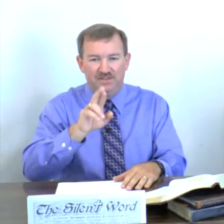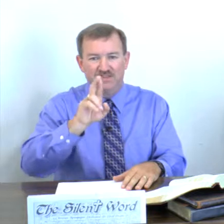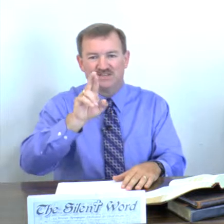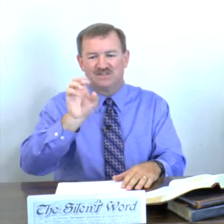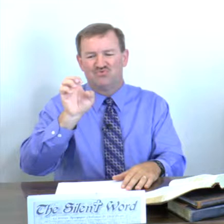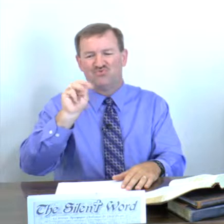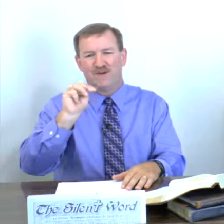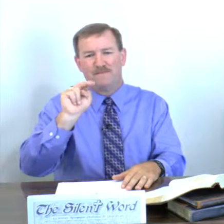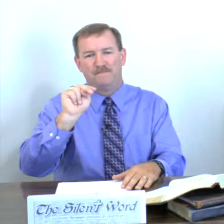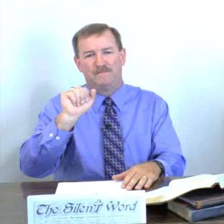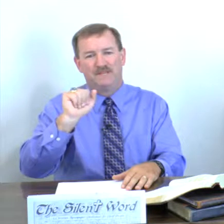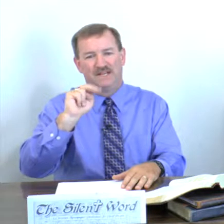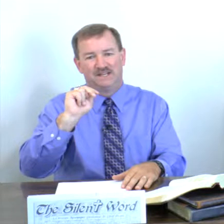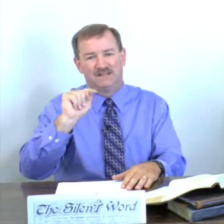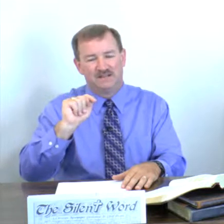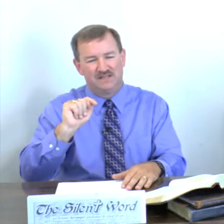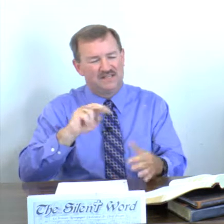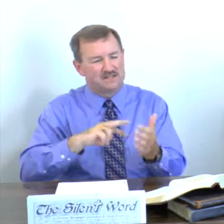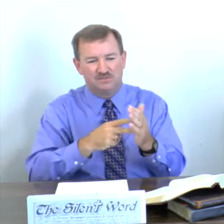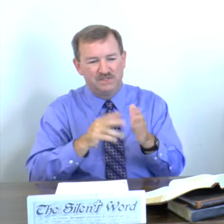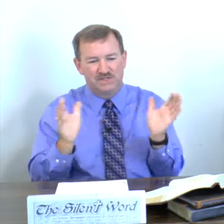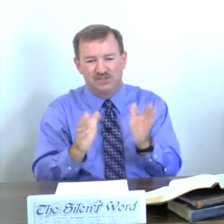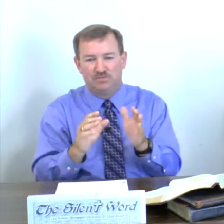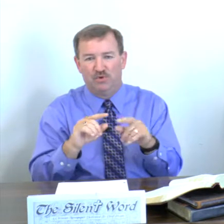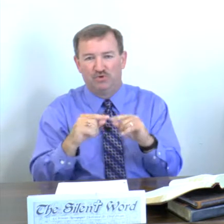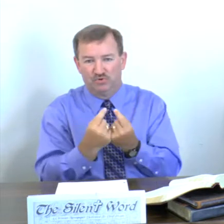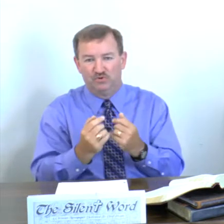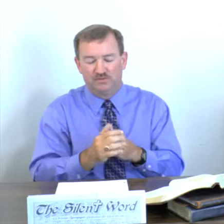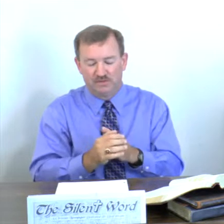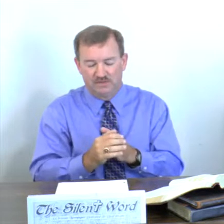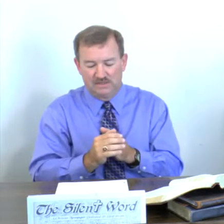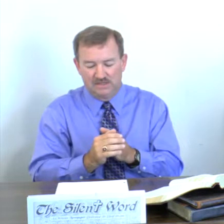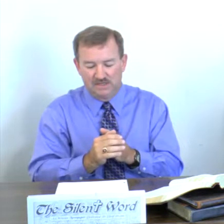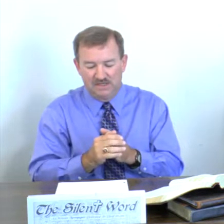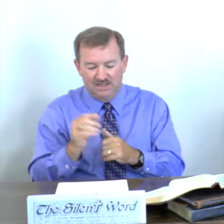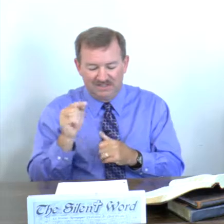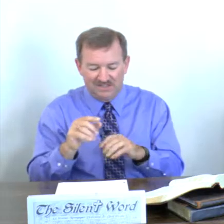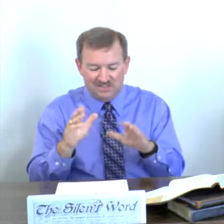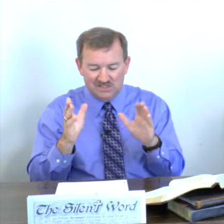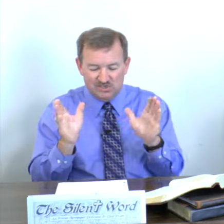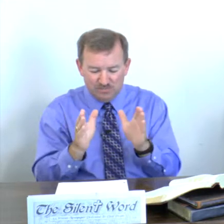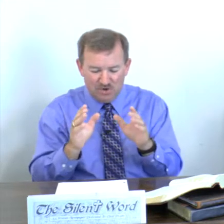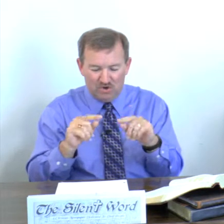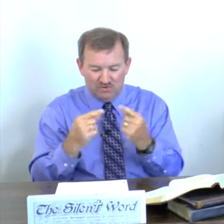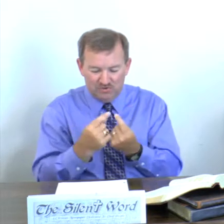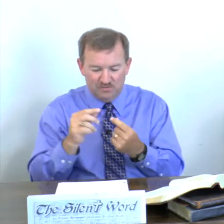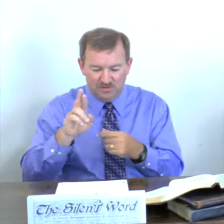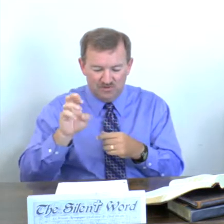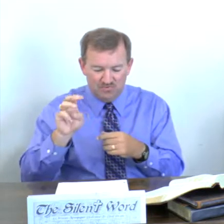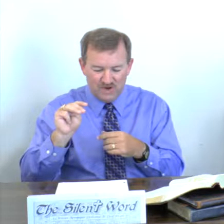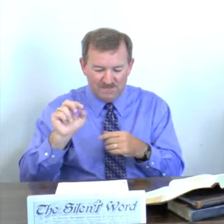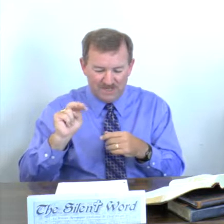This remnant, it just means a small group. This small group, the